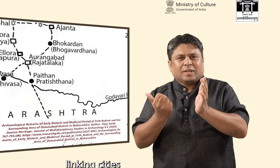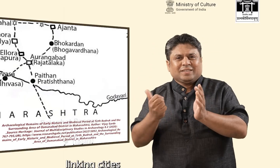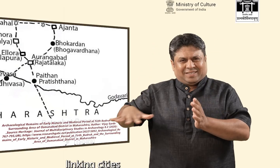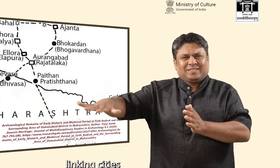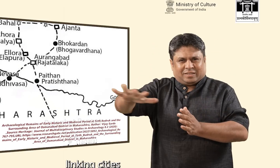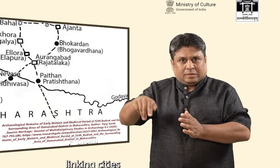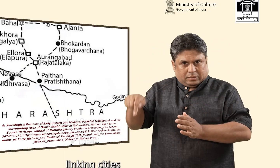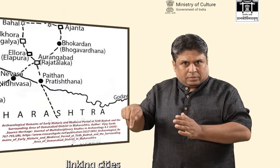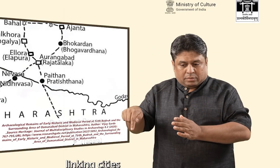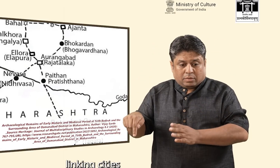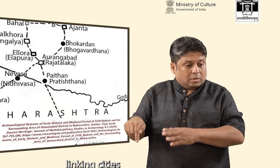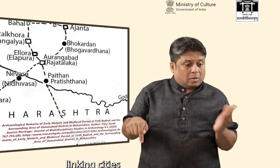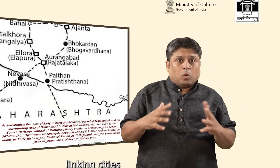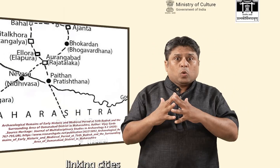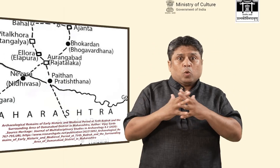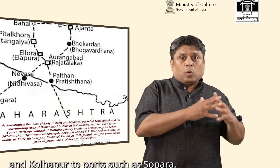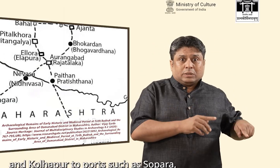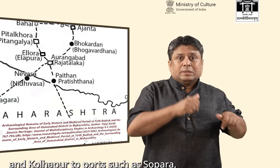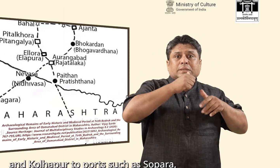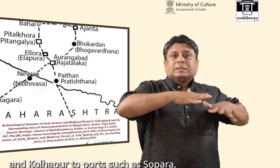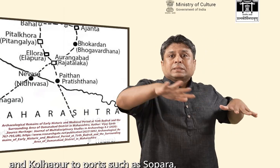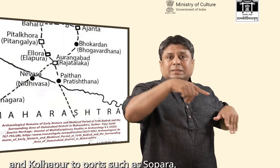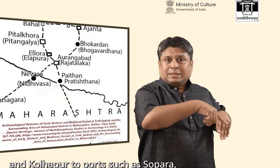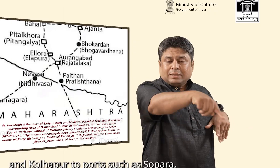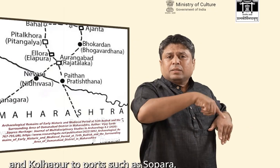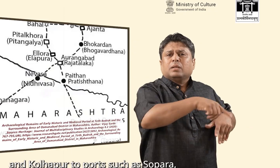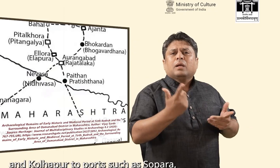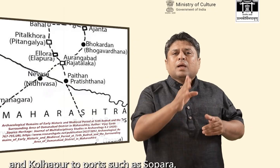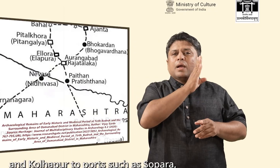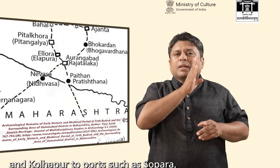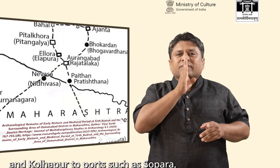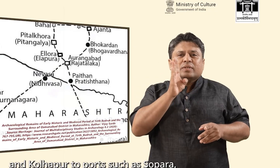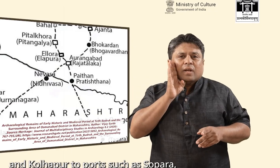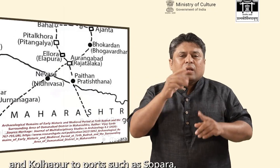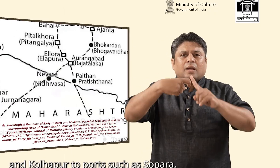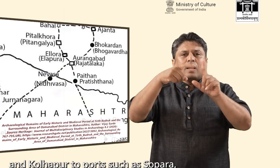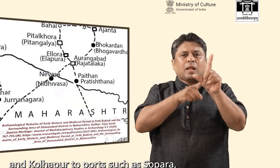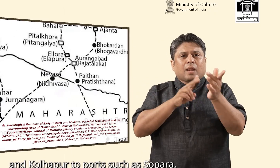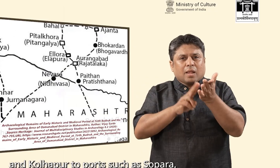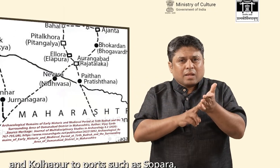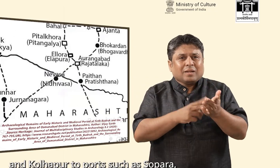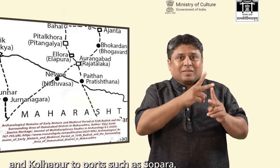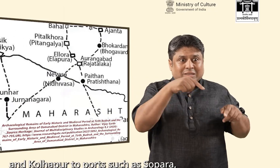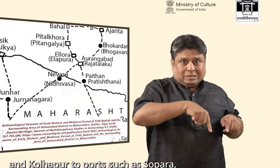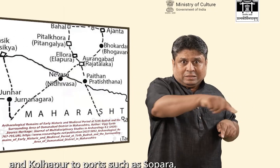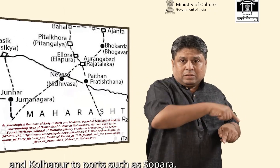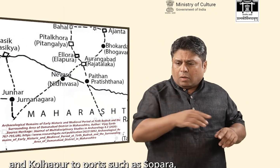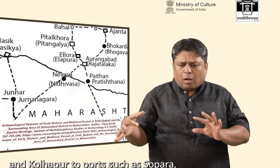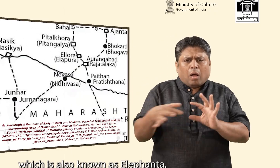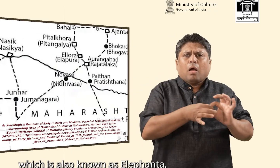Nasik, Ter, Karad, and Kolhapur to ports such as Sopara, Kalyan, Gharapuri, which